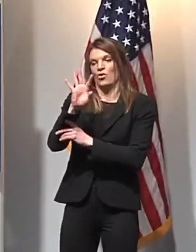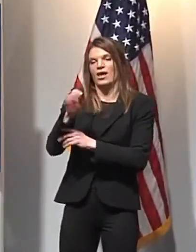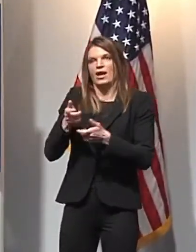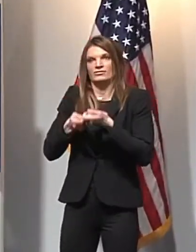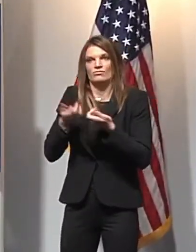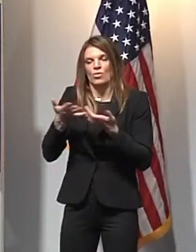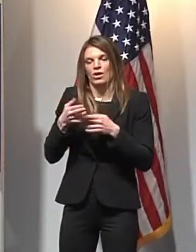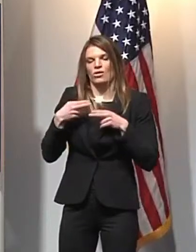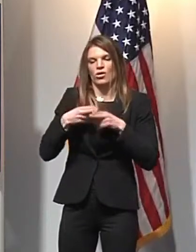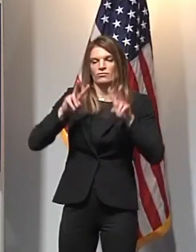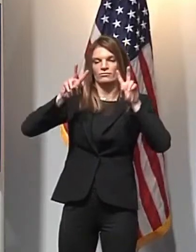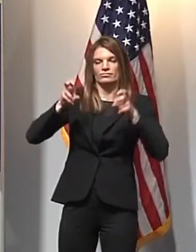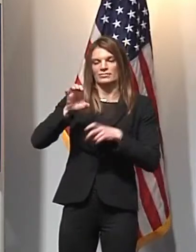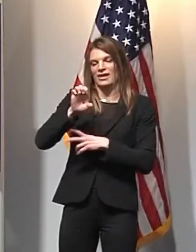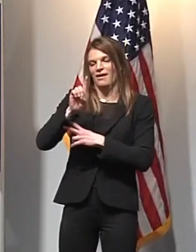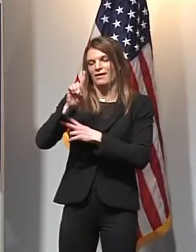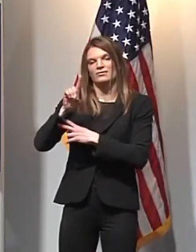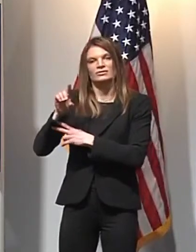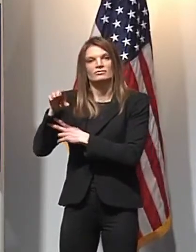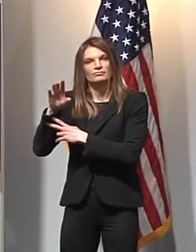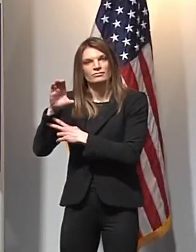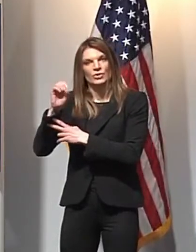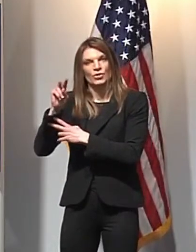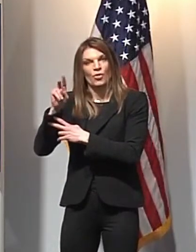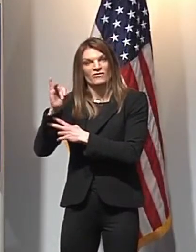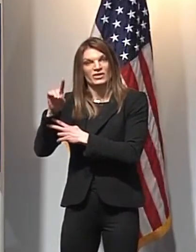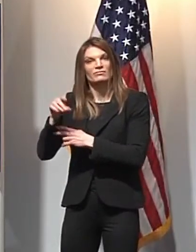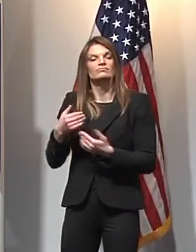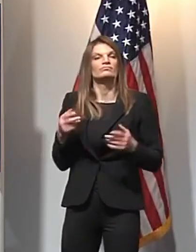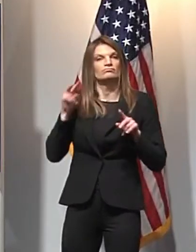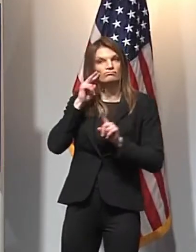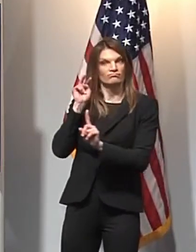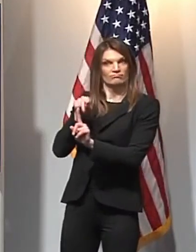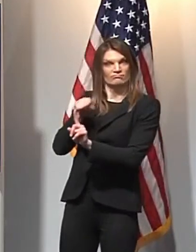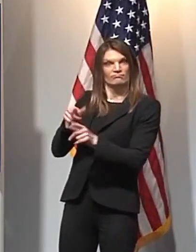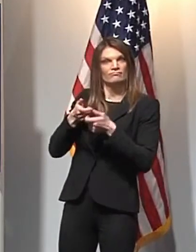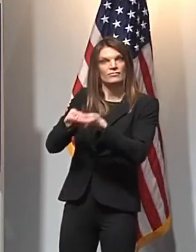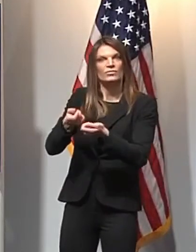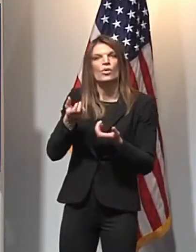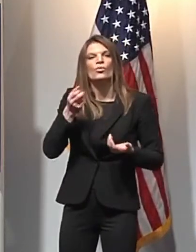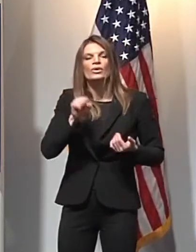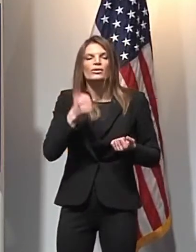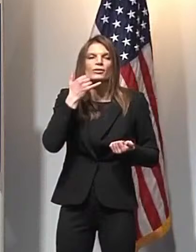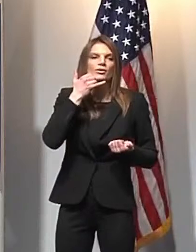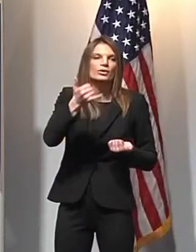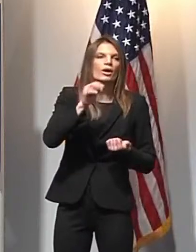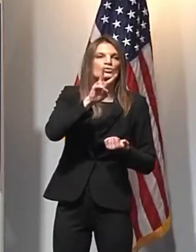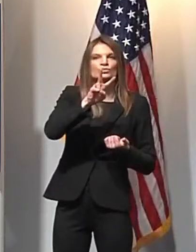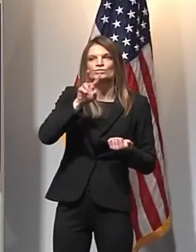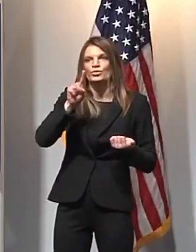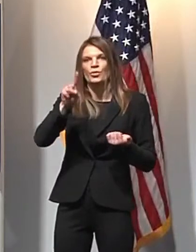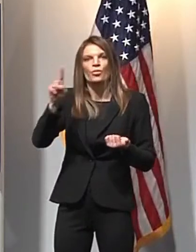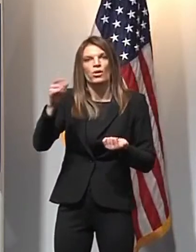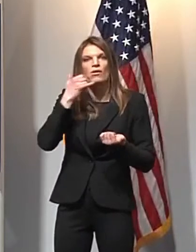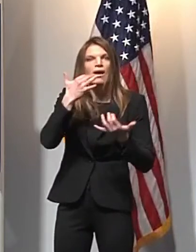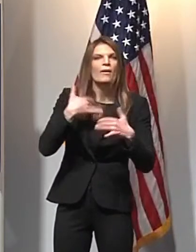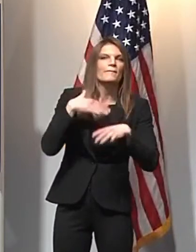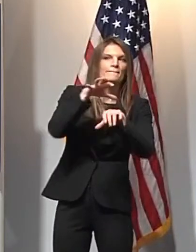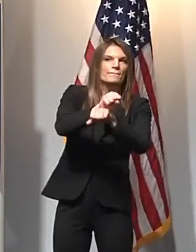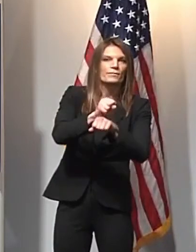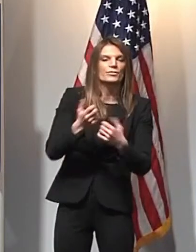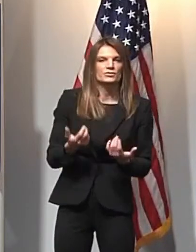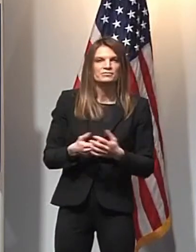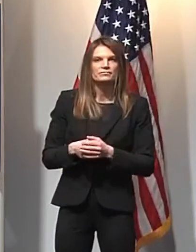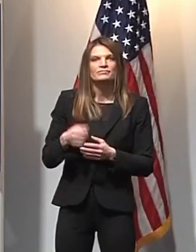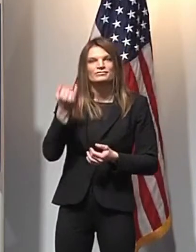michigan.gov/COVID vaccine, to find out more information on how to schedule an appointment at Ford Field or other sites across the state. And